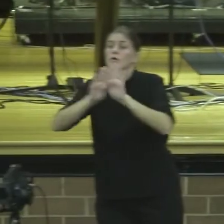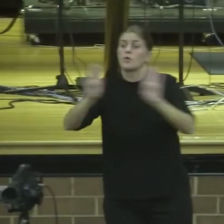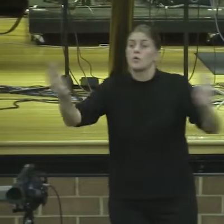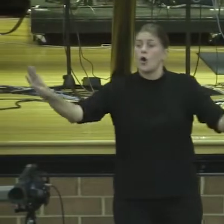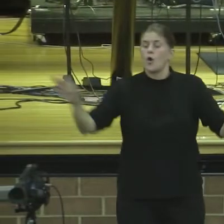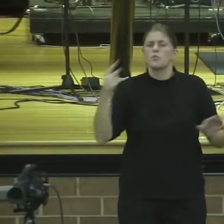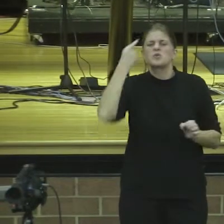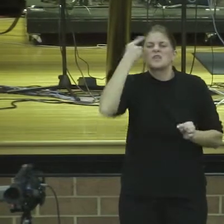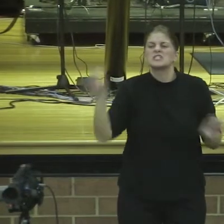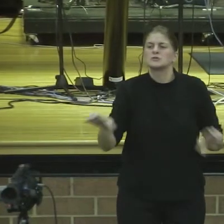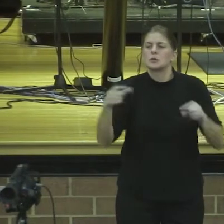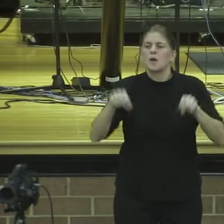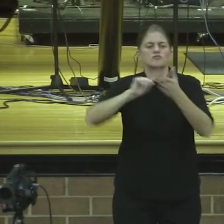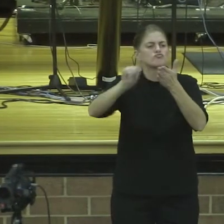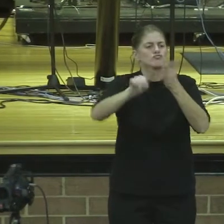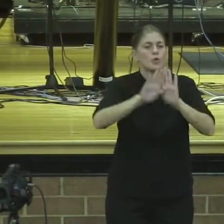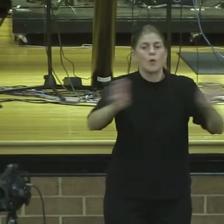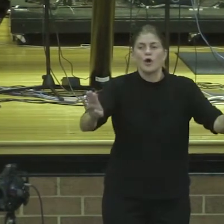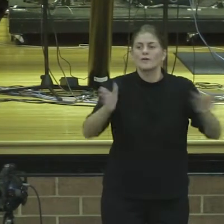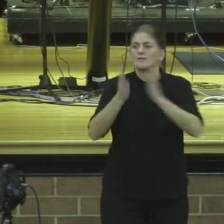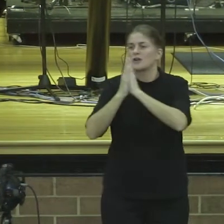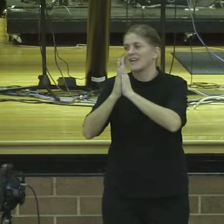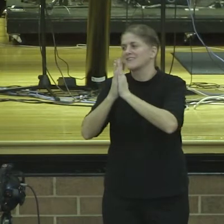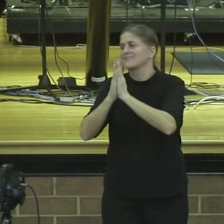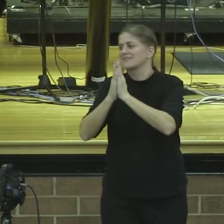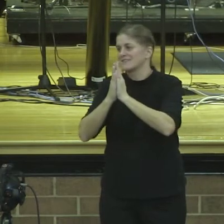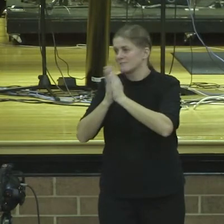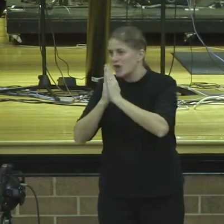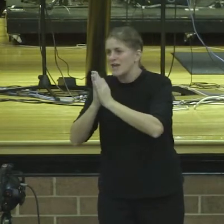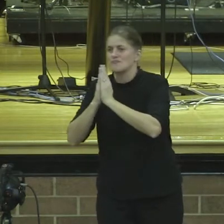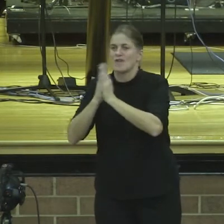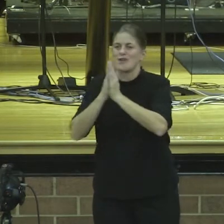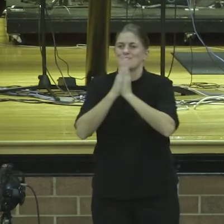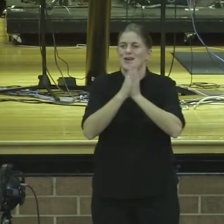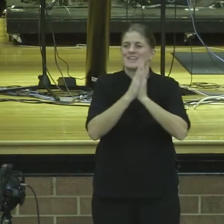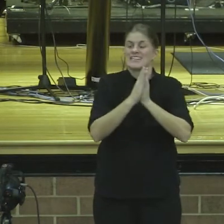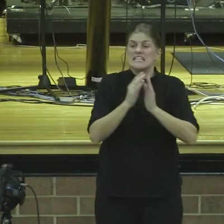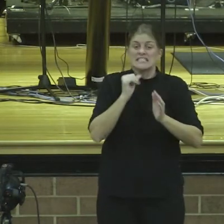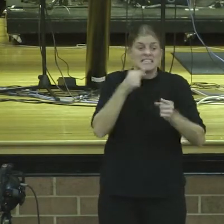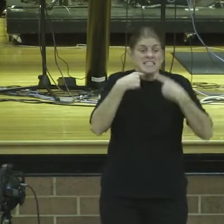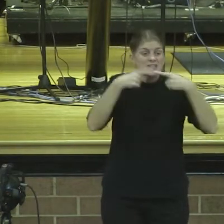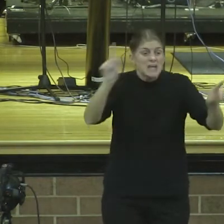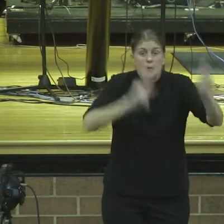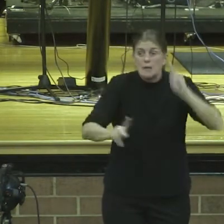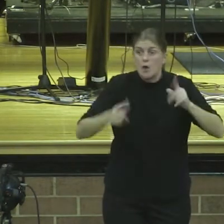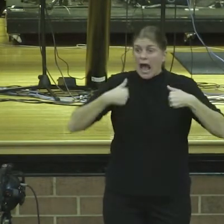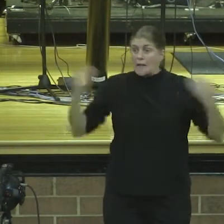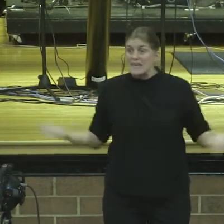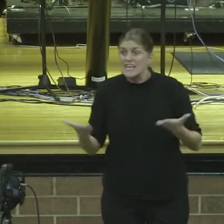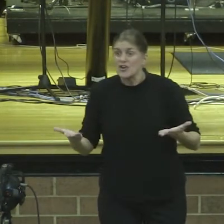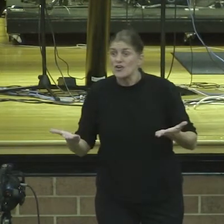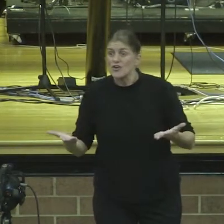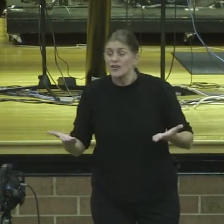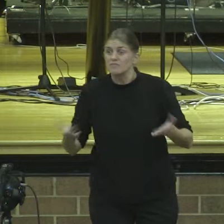wall, what do you think he's doing? He's praying. He's praying and planning. Before he even tells people, he's got to tell thousands of people what one